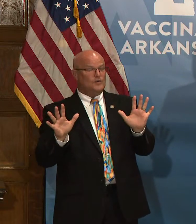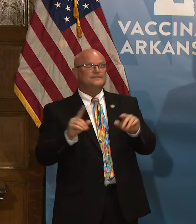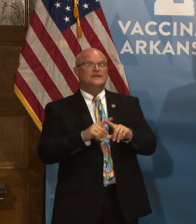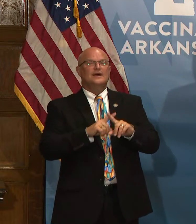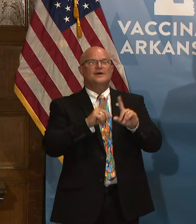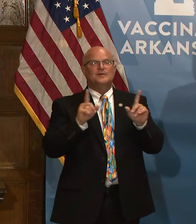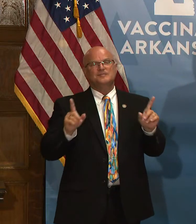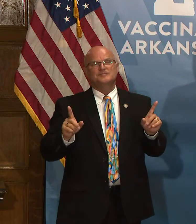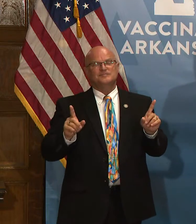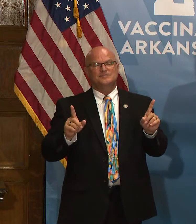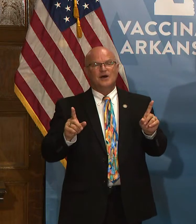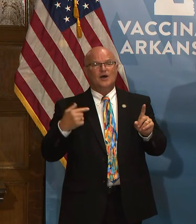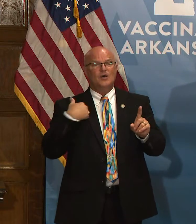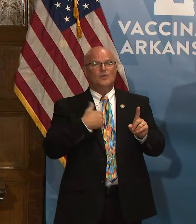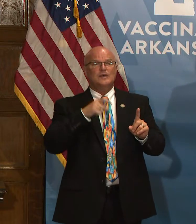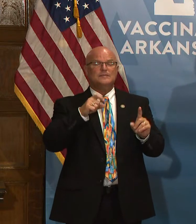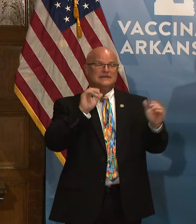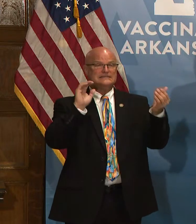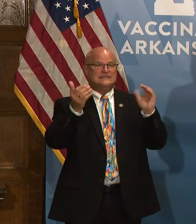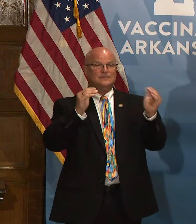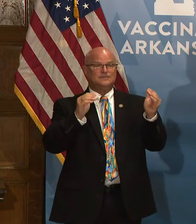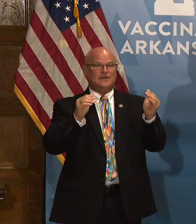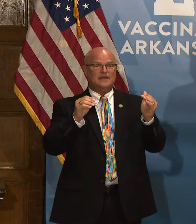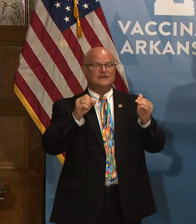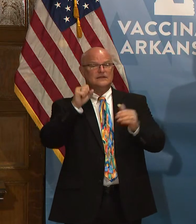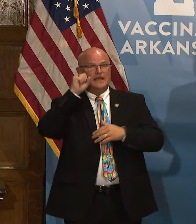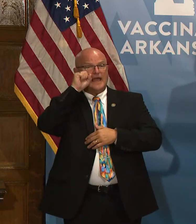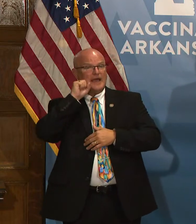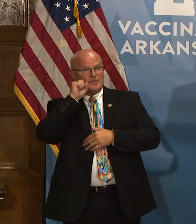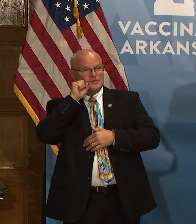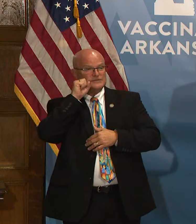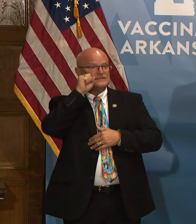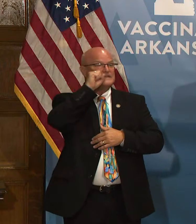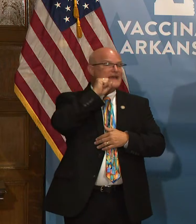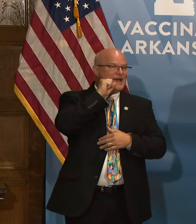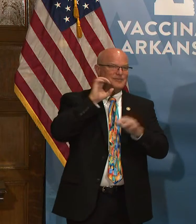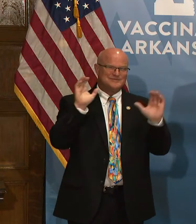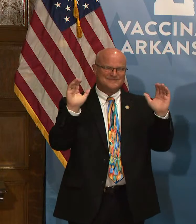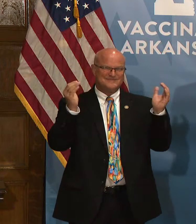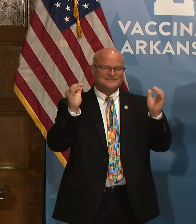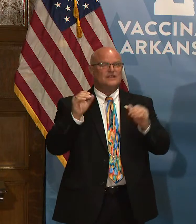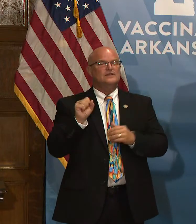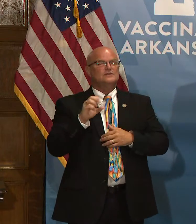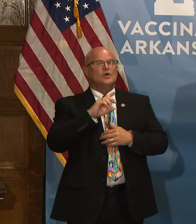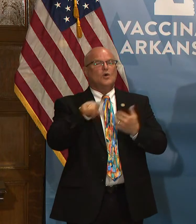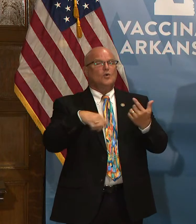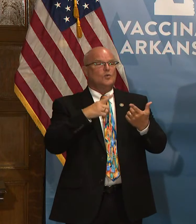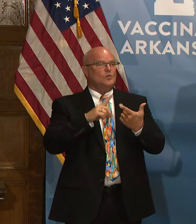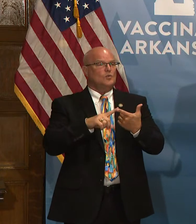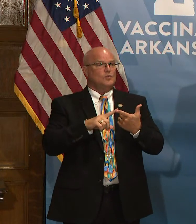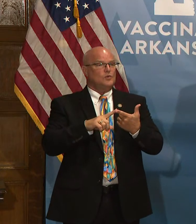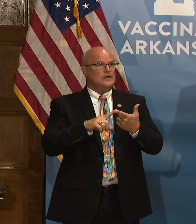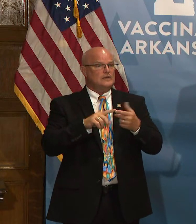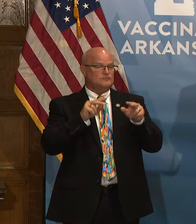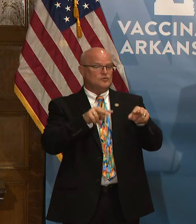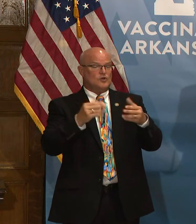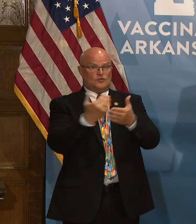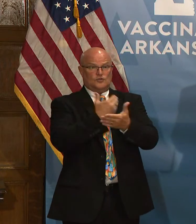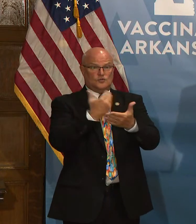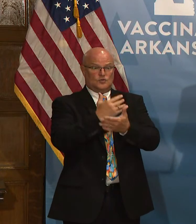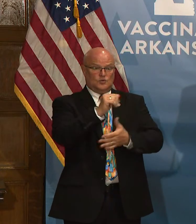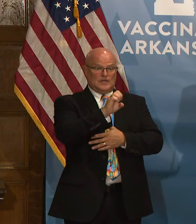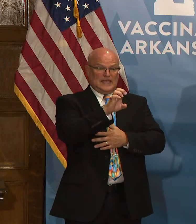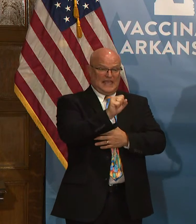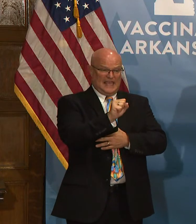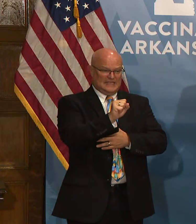But we have to compare apples to apples, and so whenever we look at the new cases